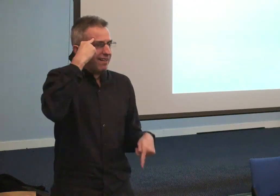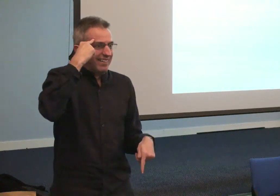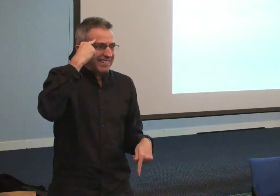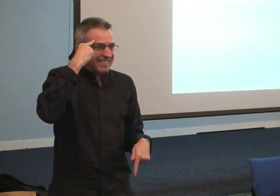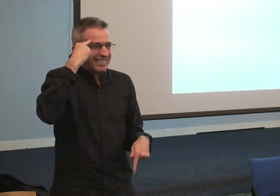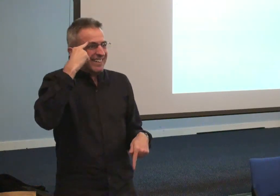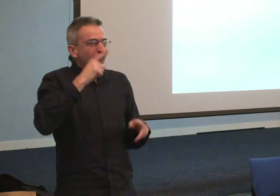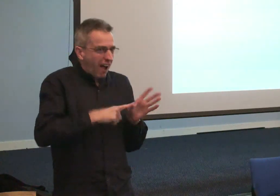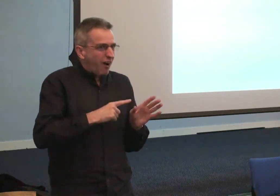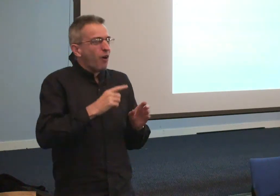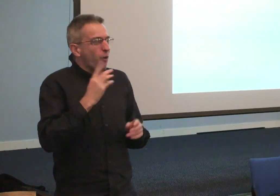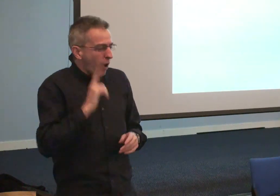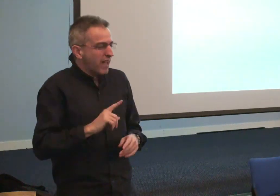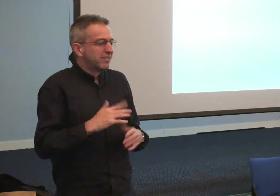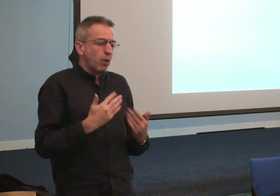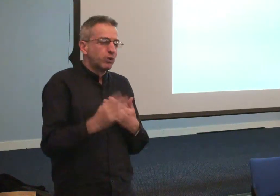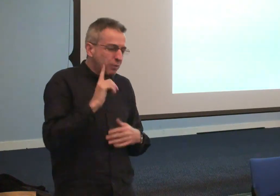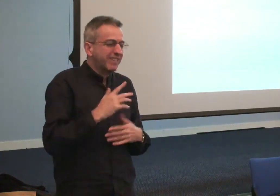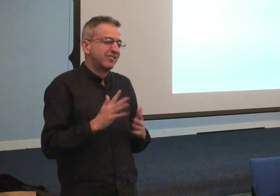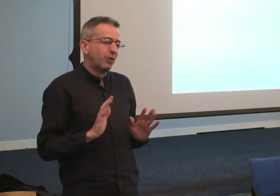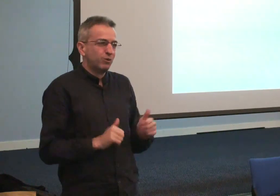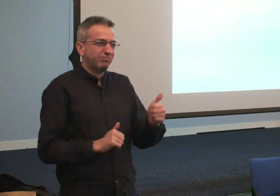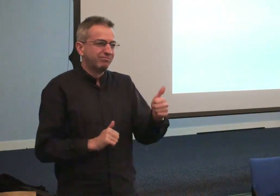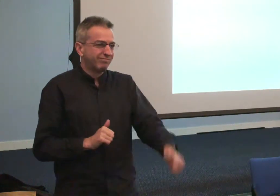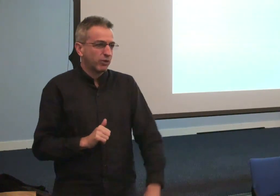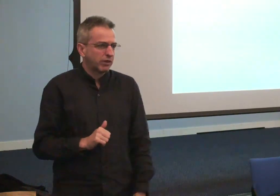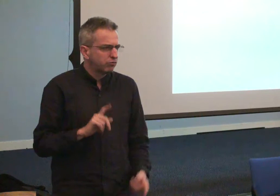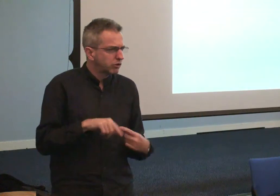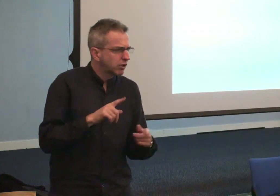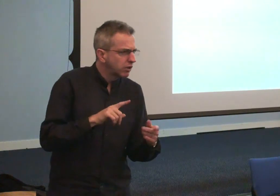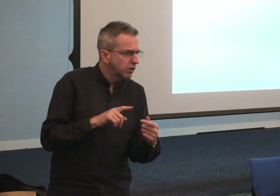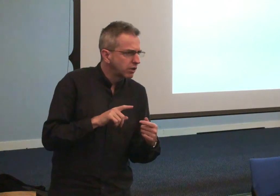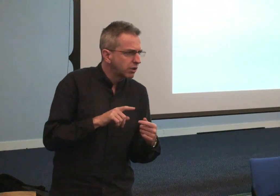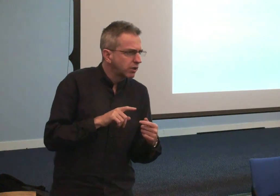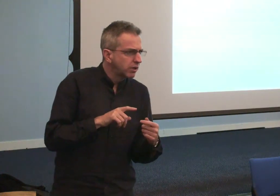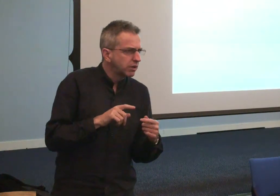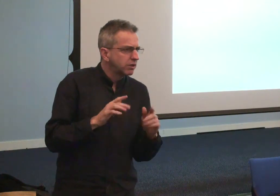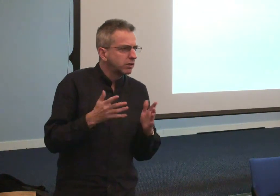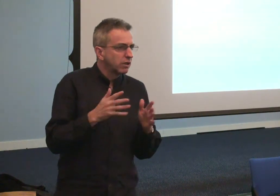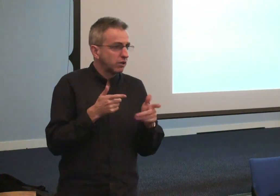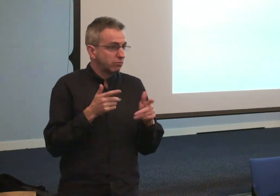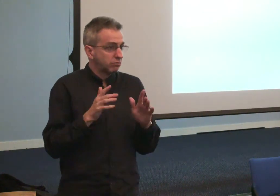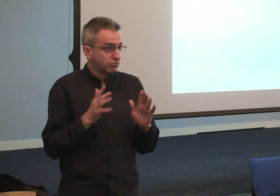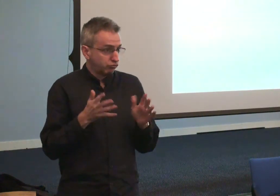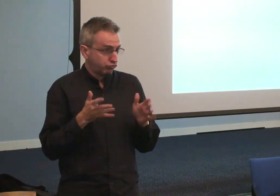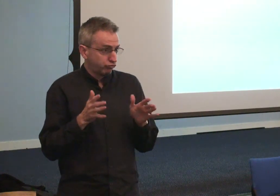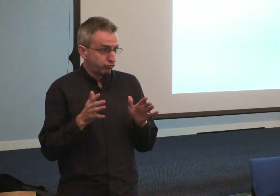research project. But I completely agree with you. The sample was a bit limited in terms of the fact